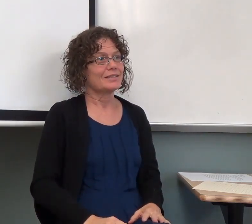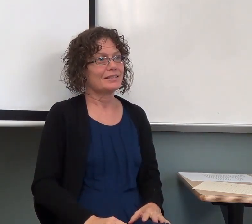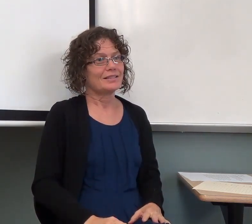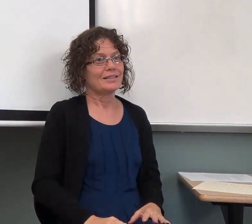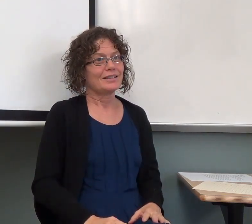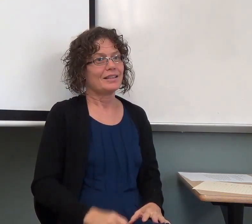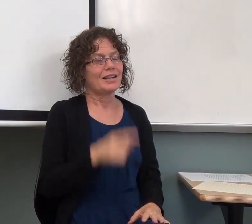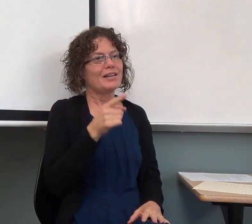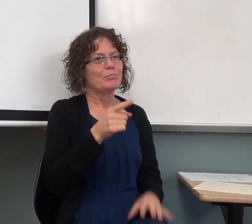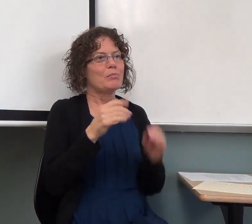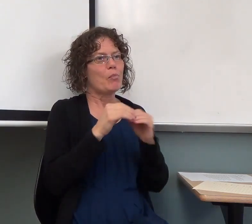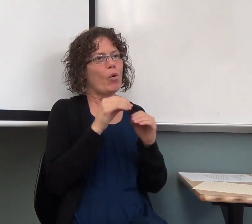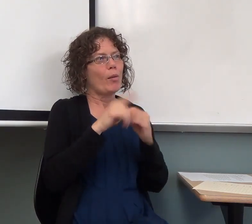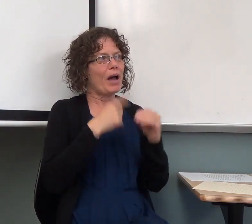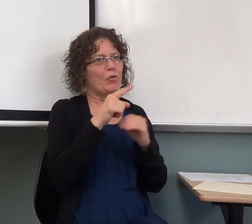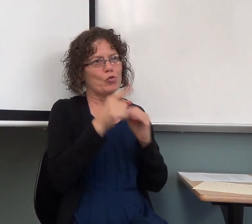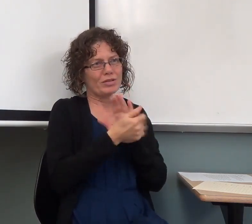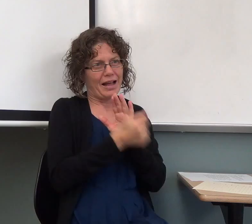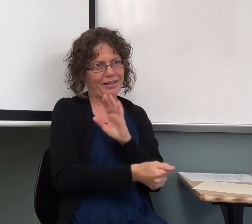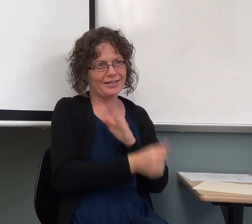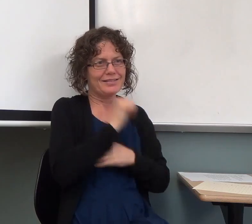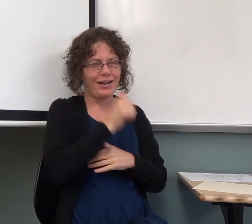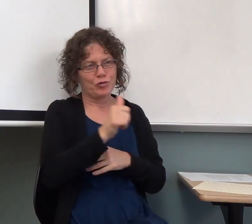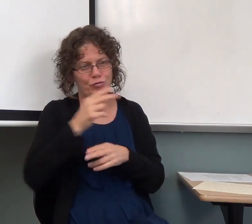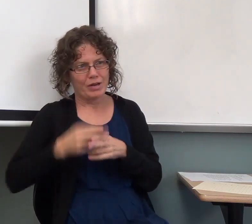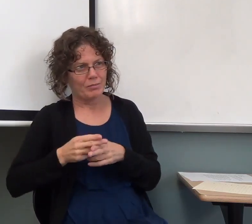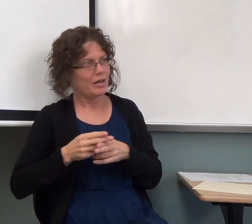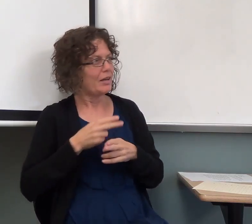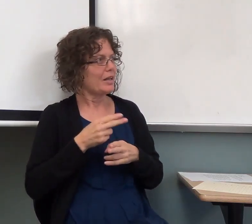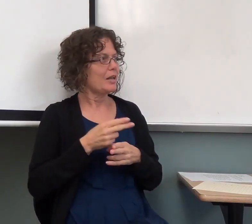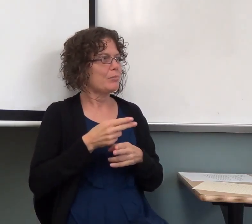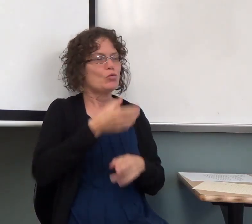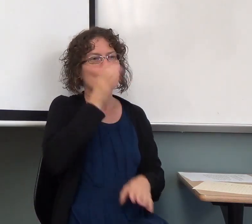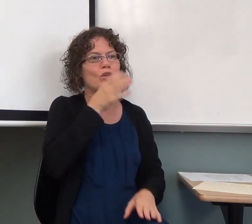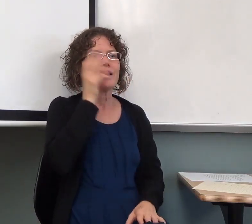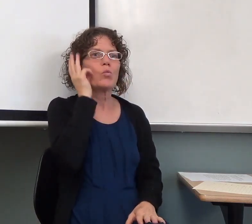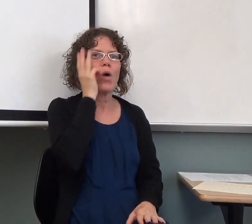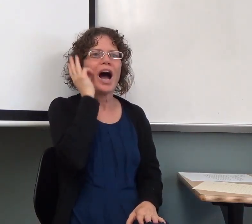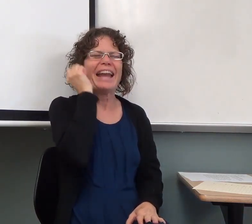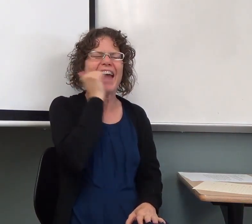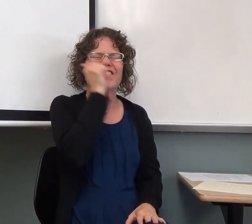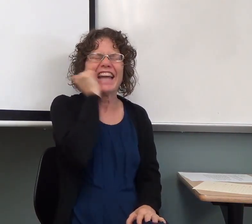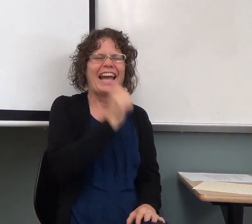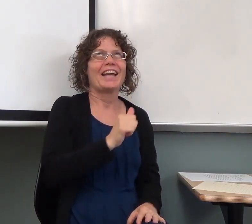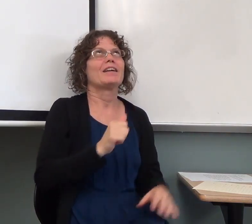more about your talents, and not the name. I've been drinking wine every day. Yeah.